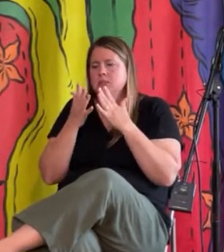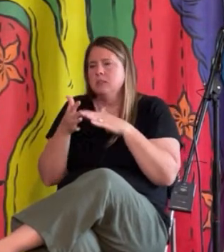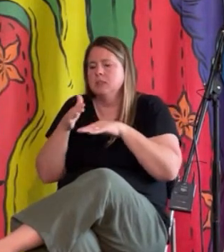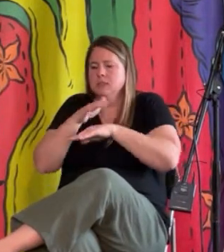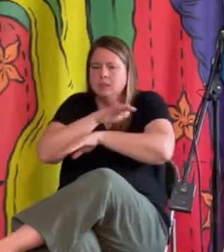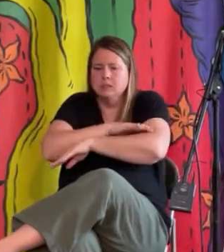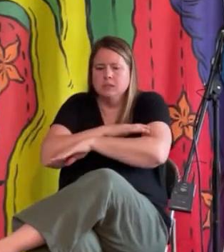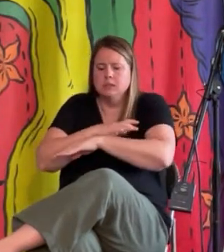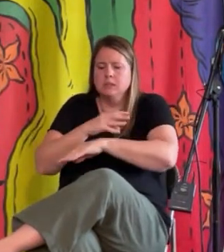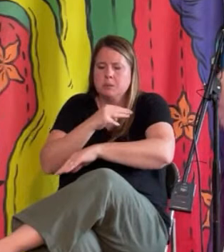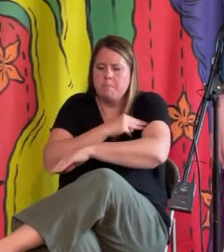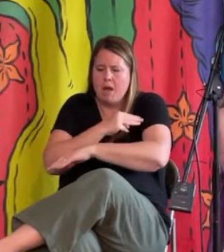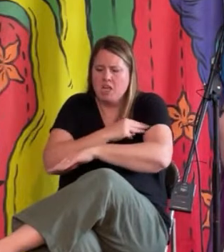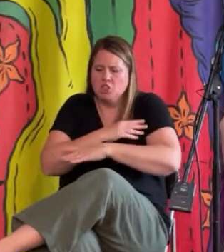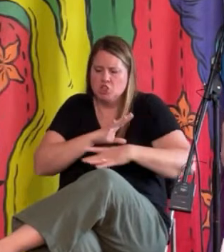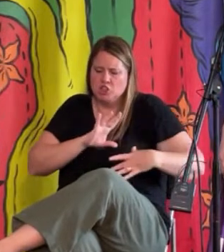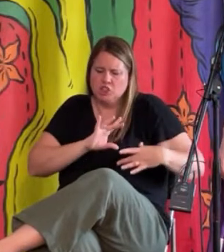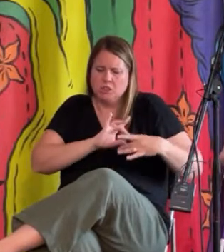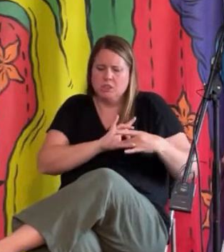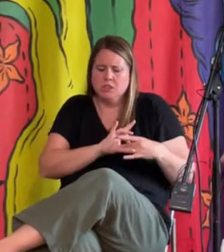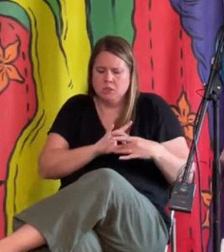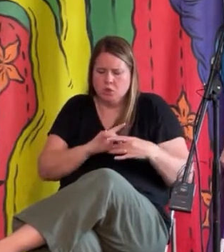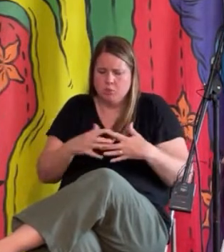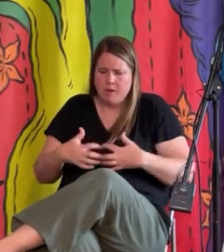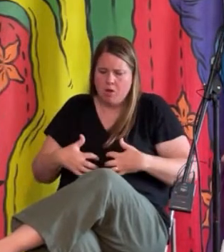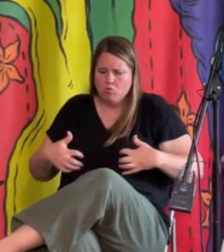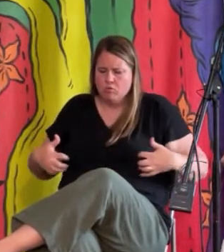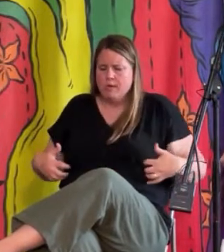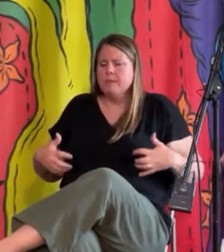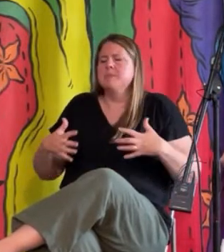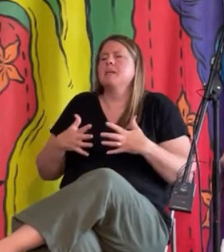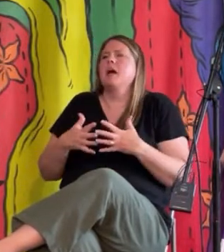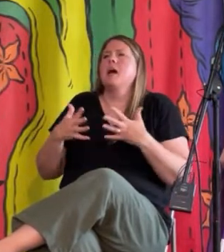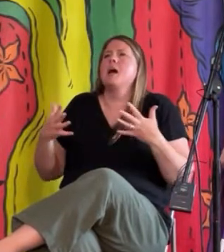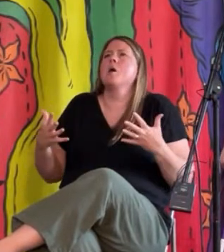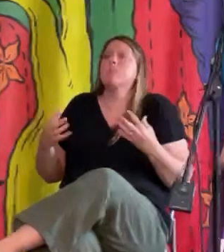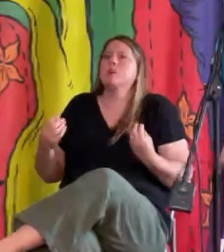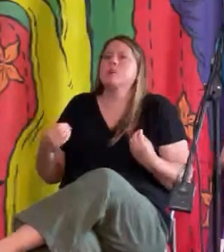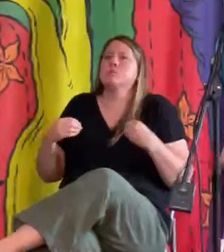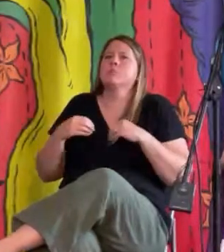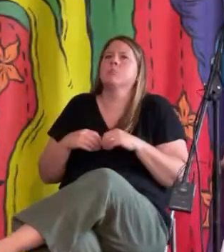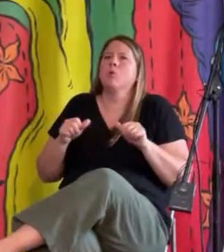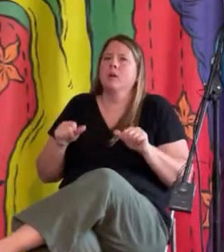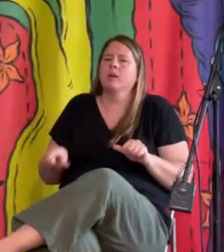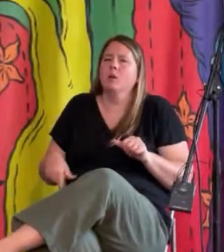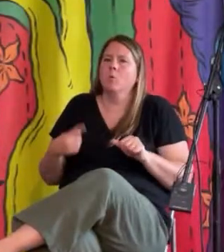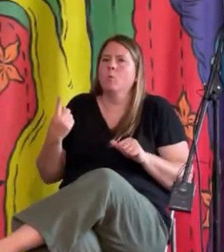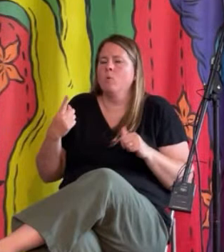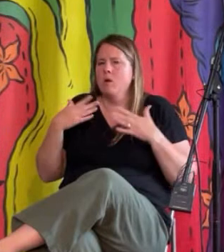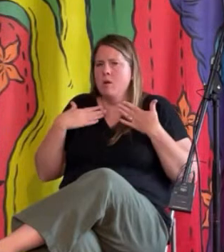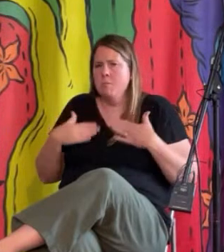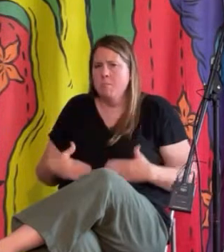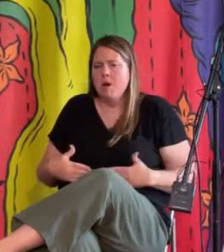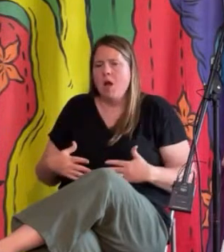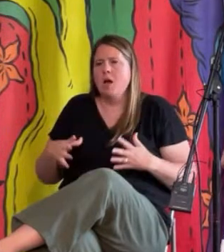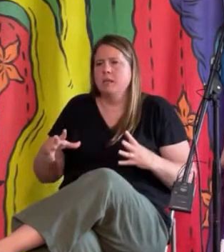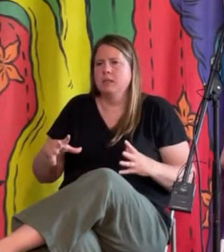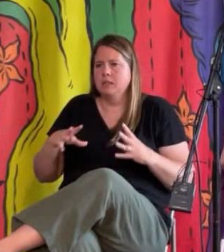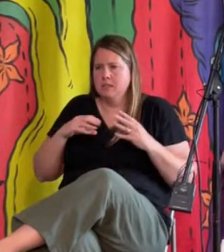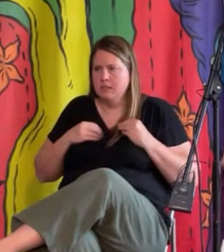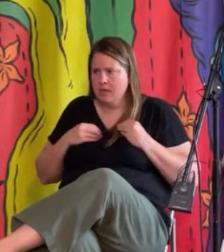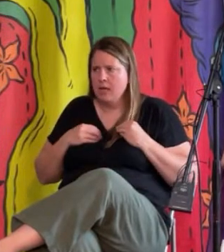muscles to the rungs of my ribs? How much more can one body take? Enough!